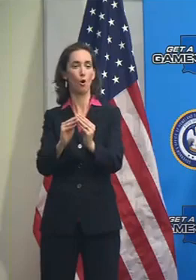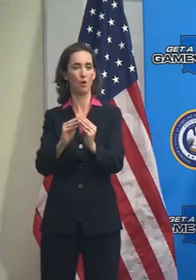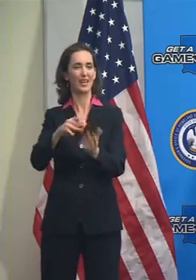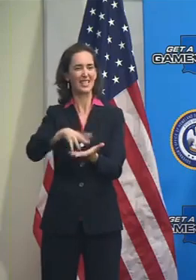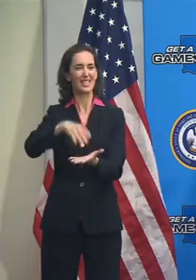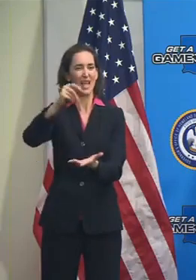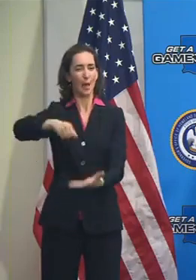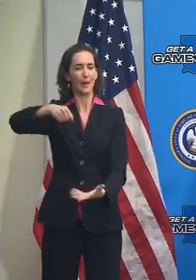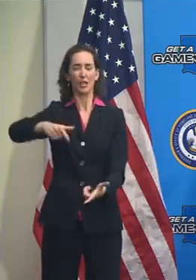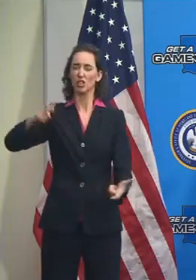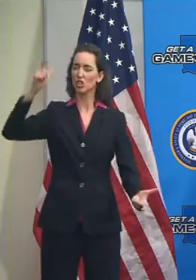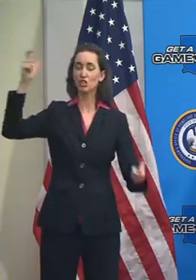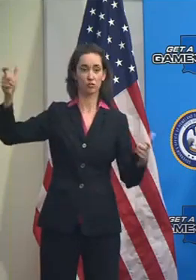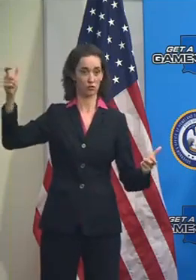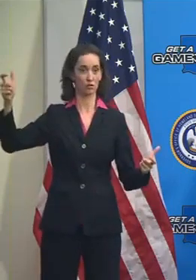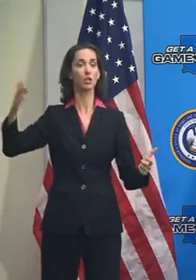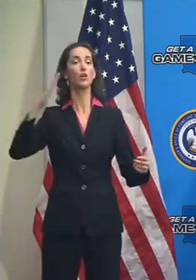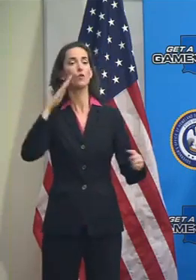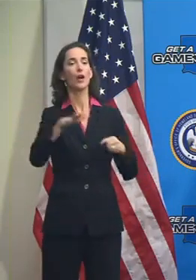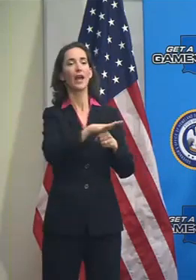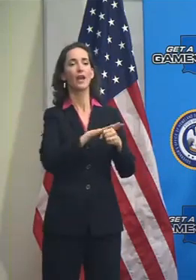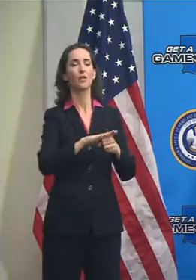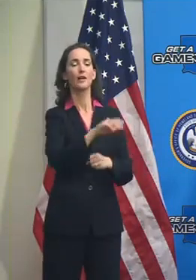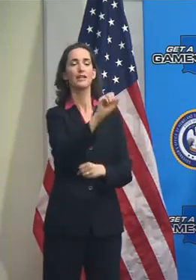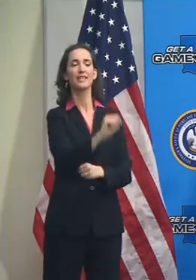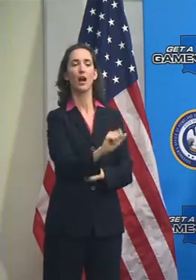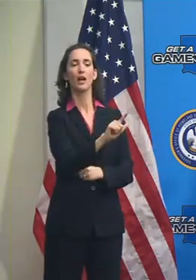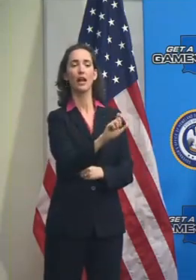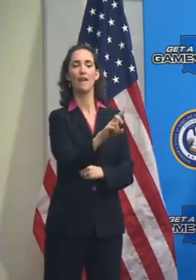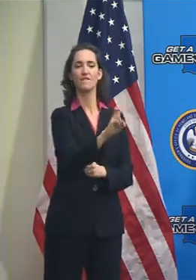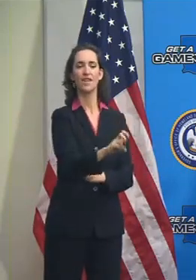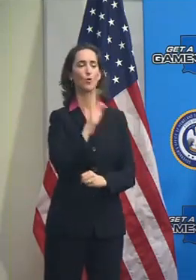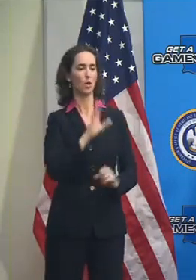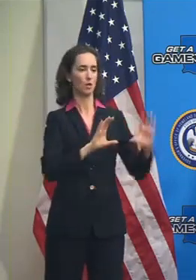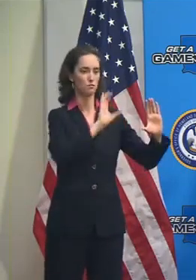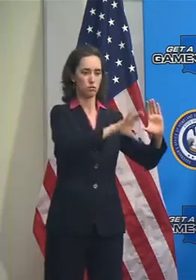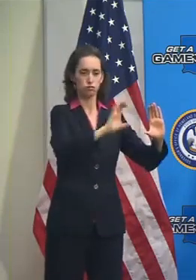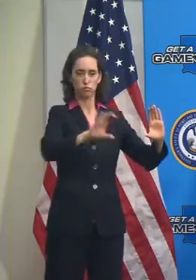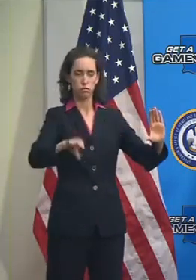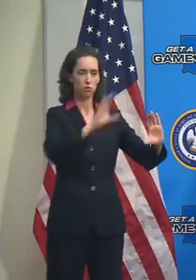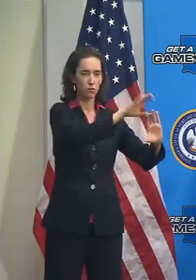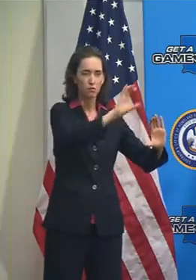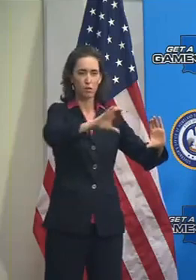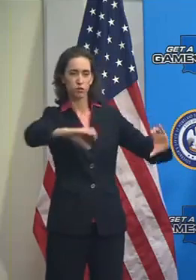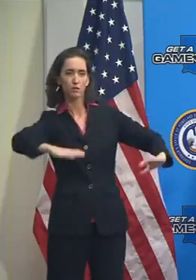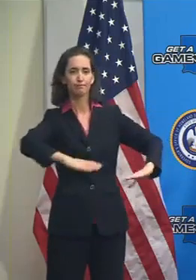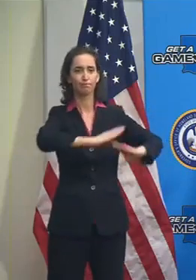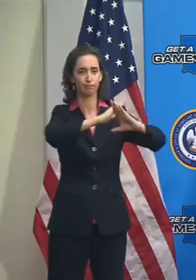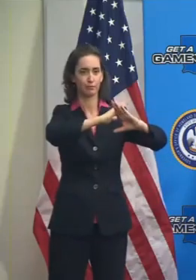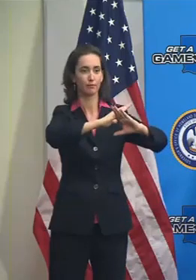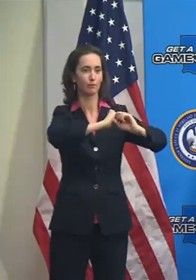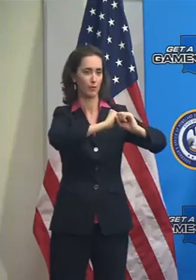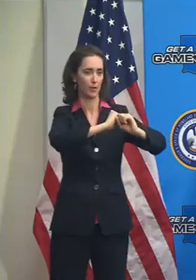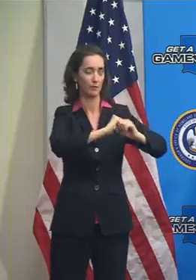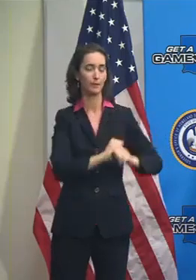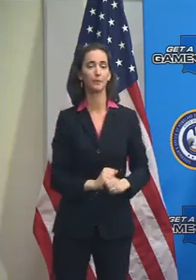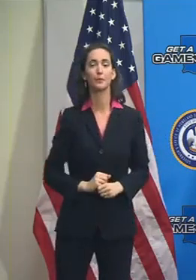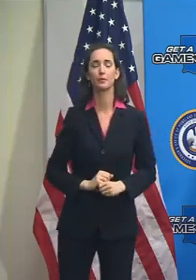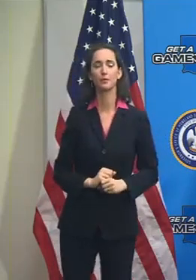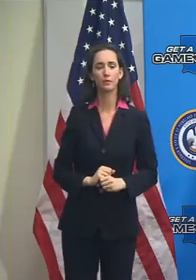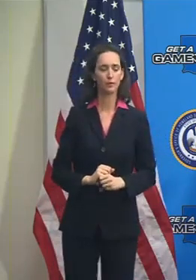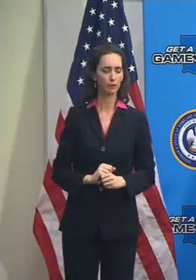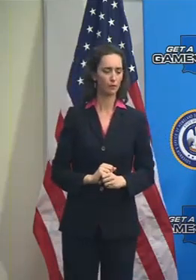to shore up the Gulf Side levee, the South Side levee of Grand Isle. The incident support team